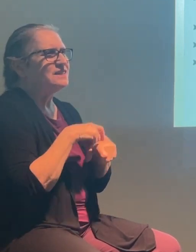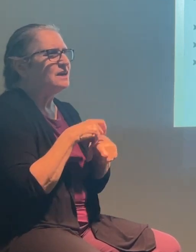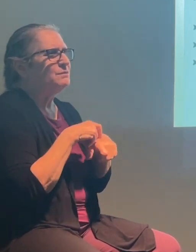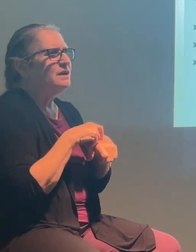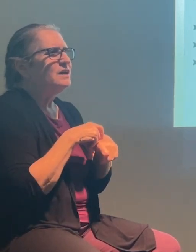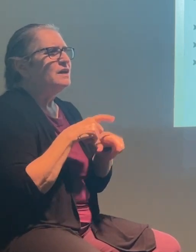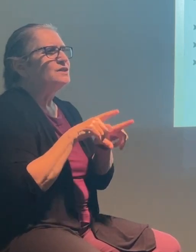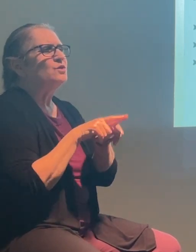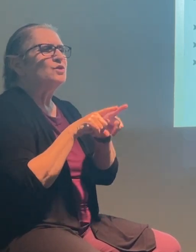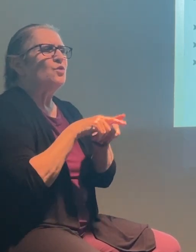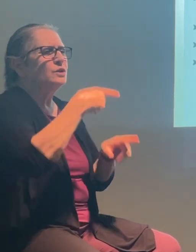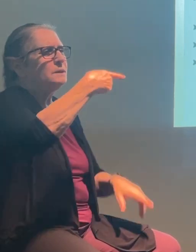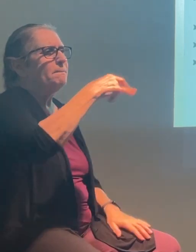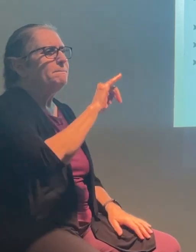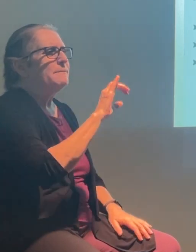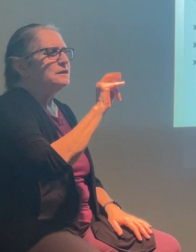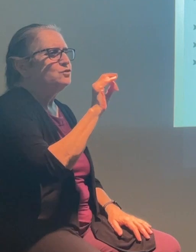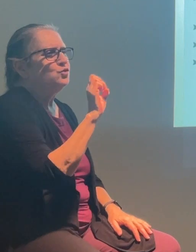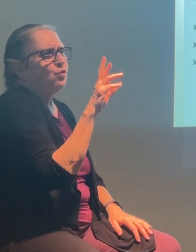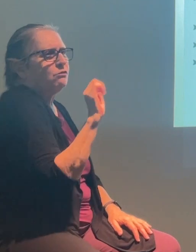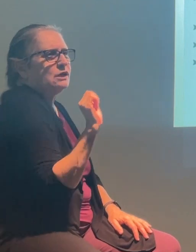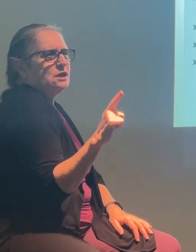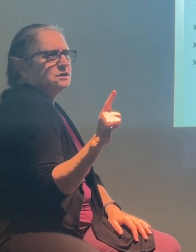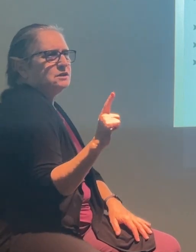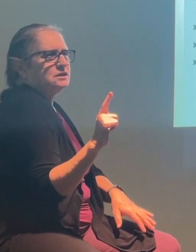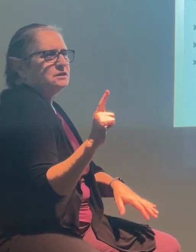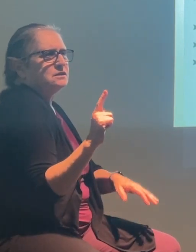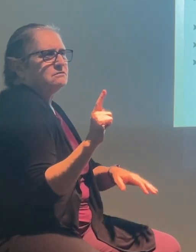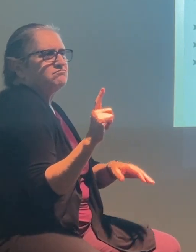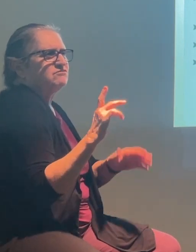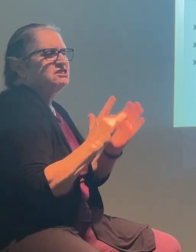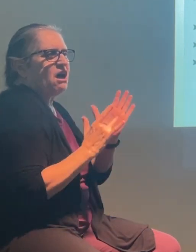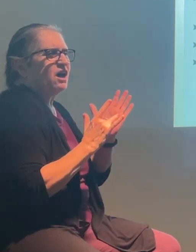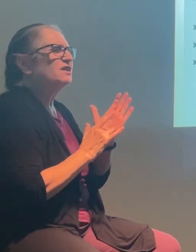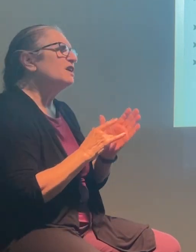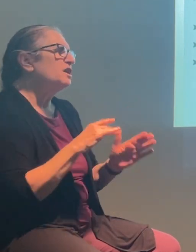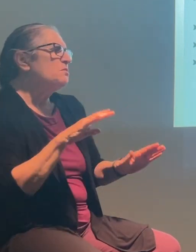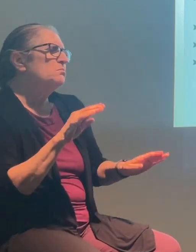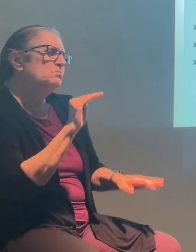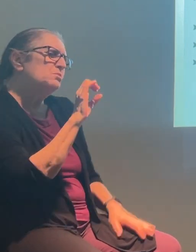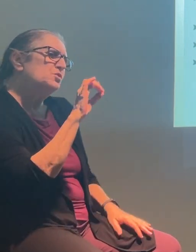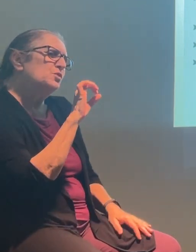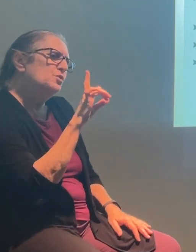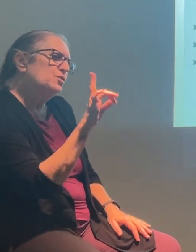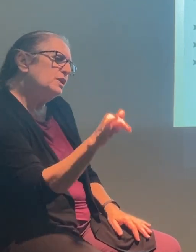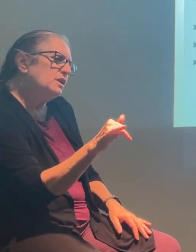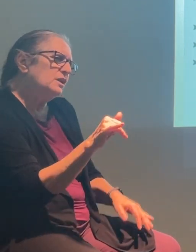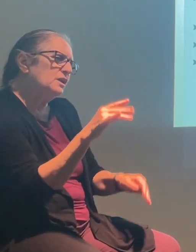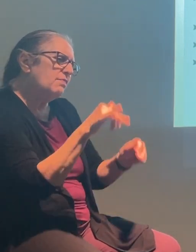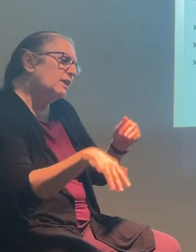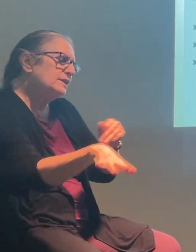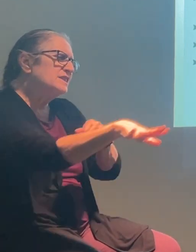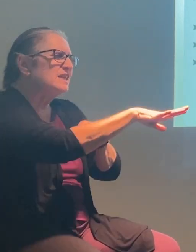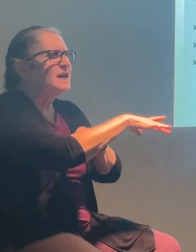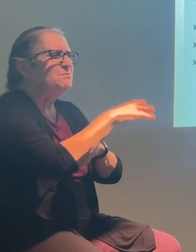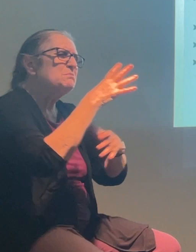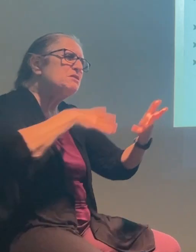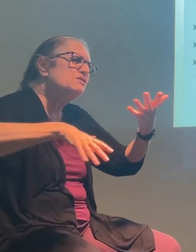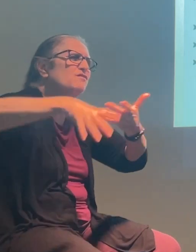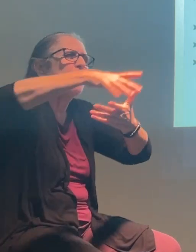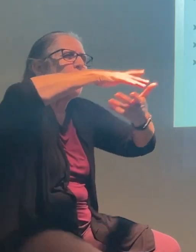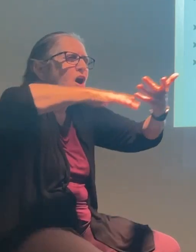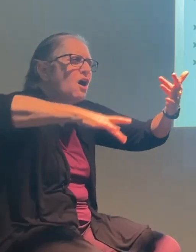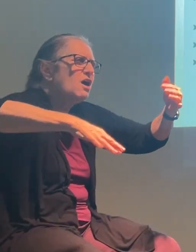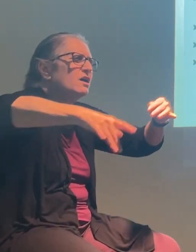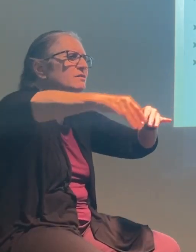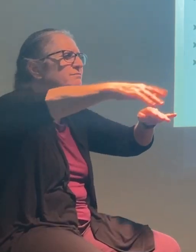as pictorial style. So think of very beautiful, moody landscapes. You may have a little bit of fog coming up and so forth. This is the kind